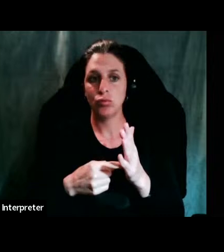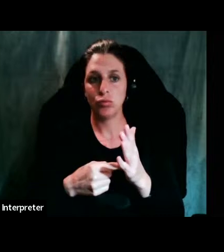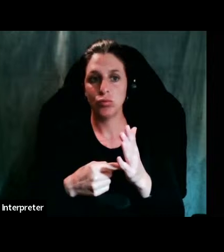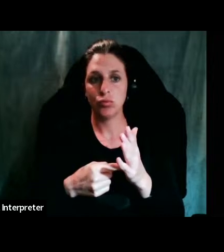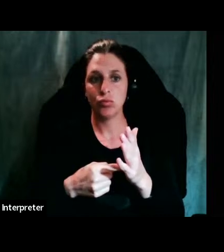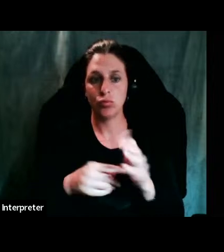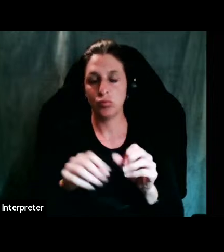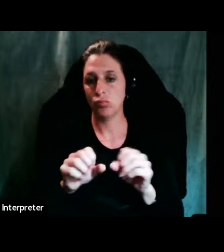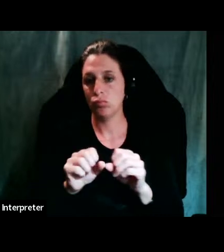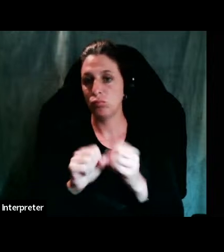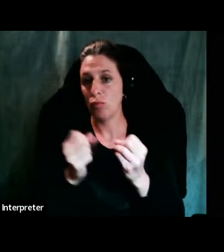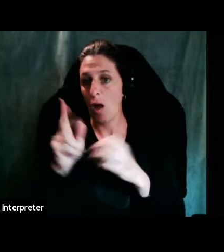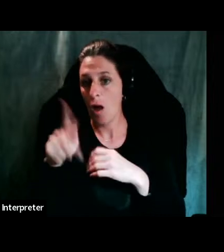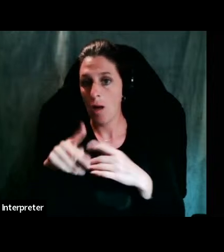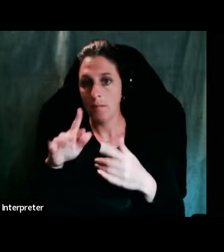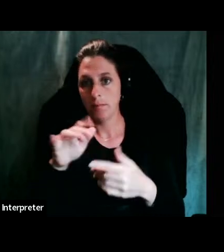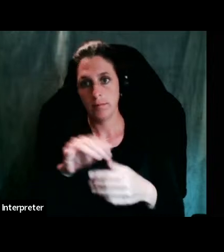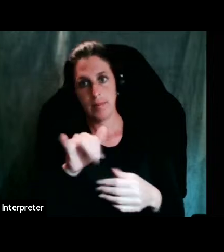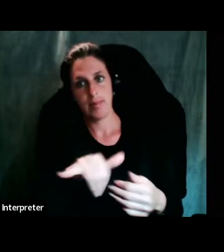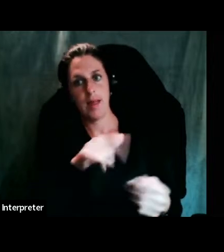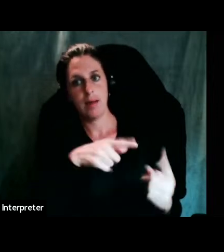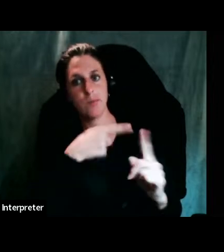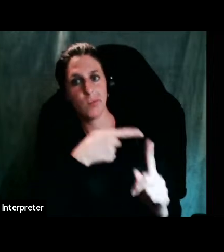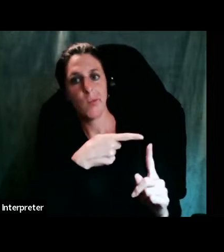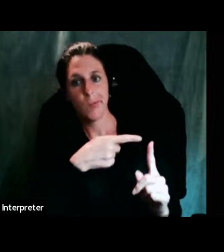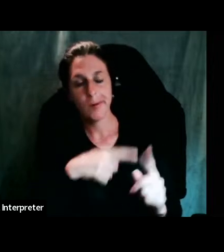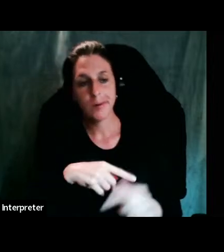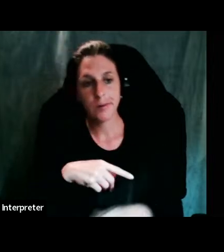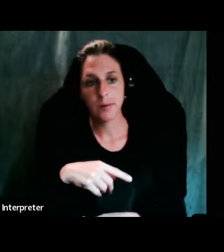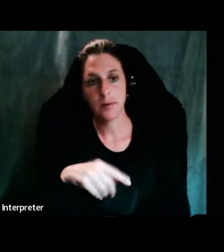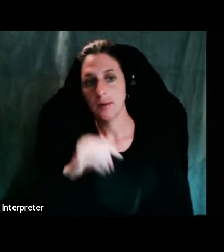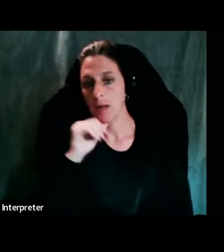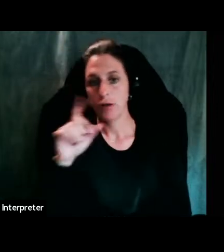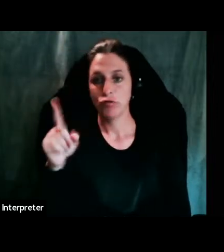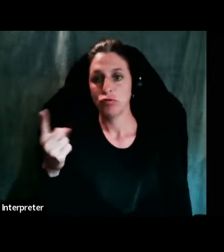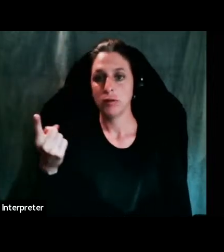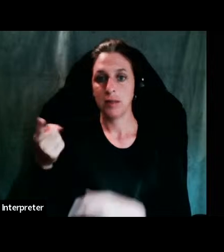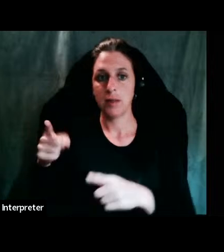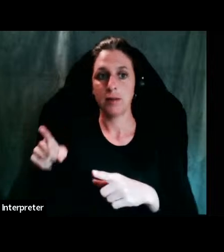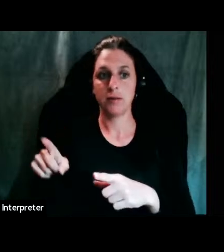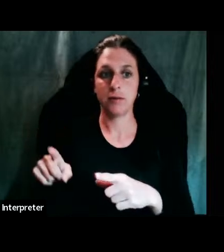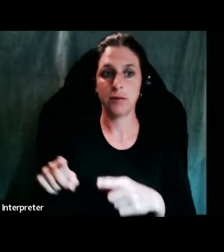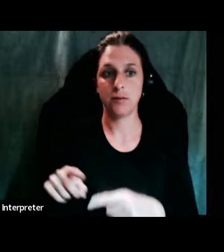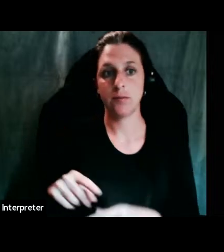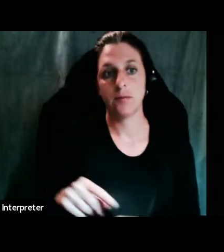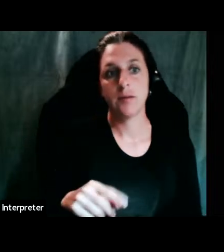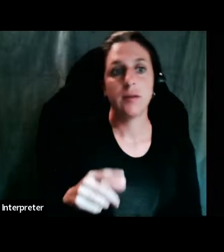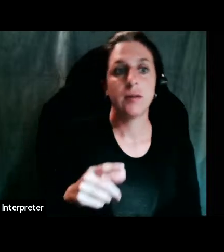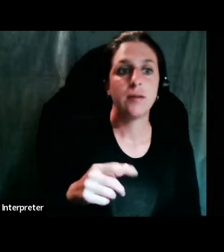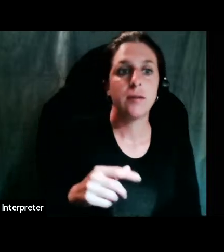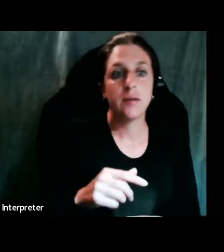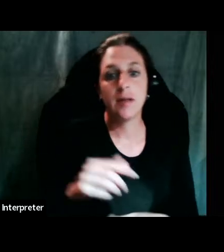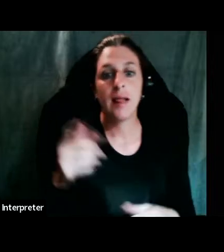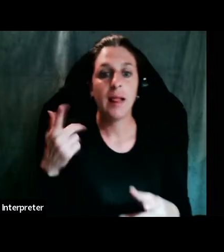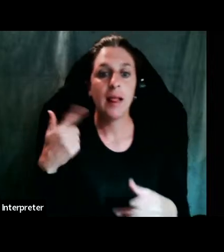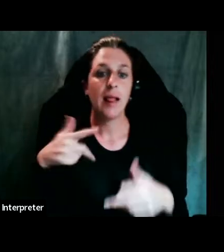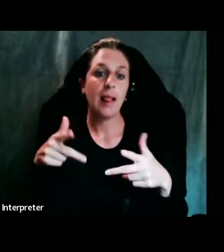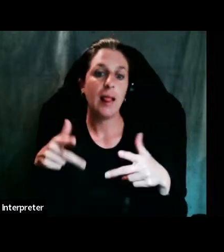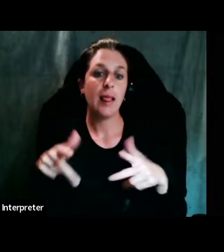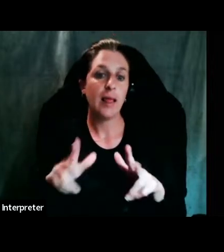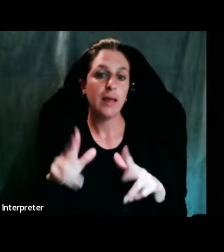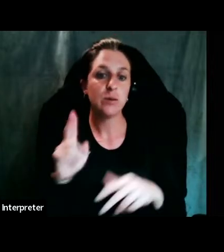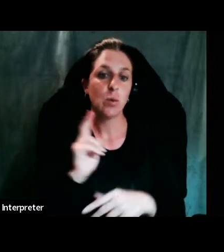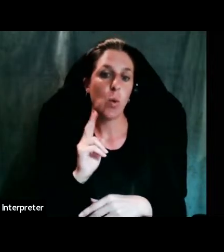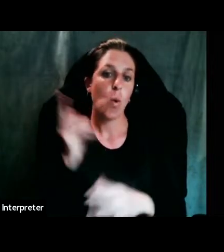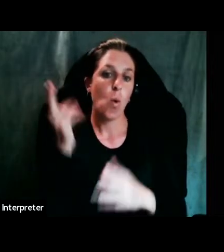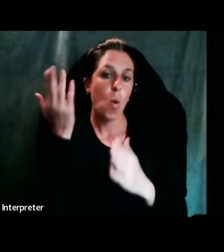And, it didn't just happen, and it's not, let's hope we keep this from the